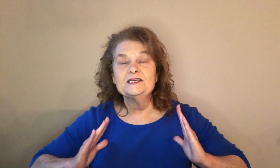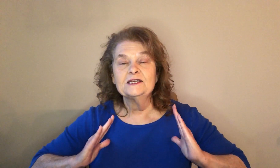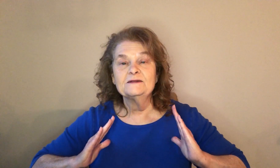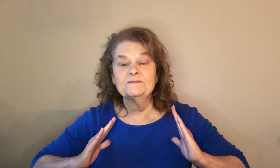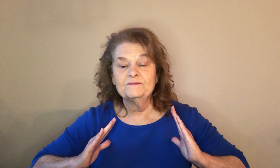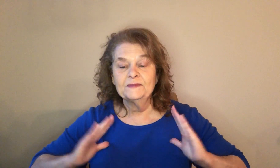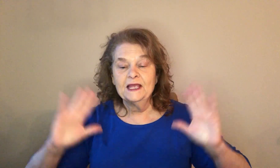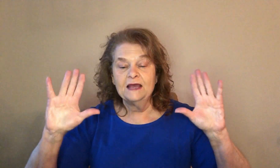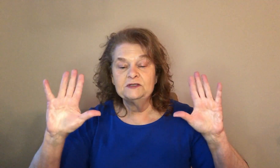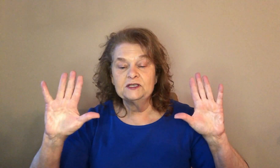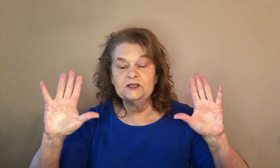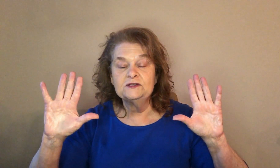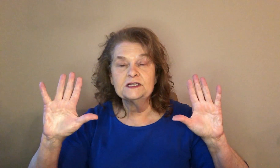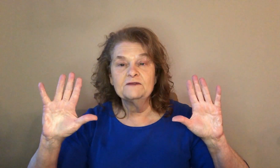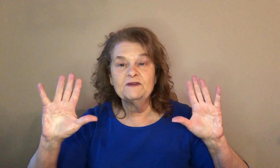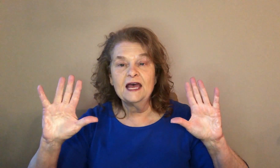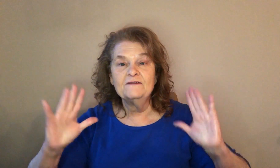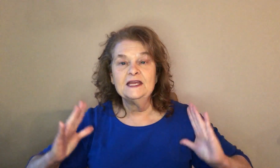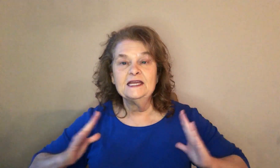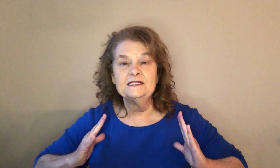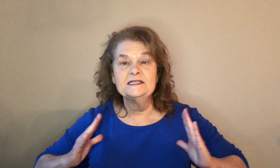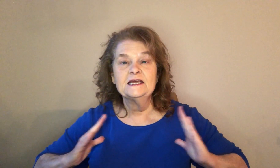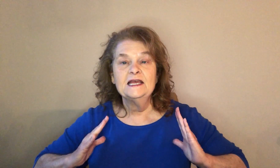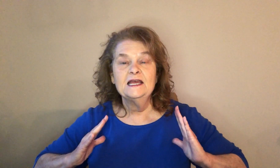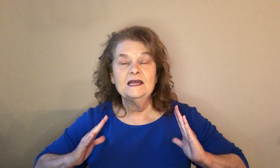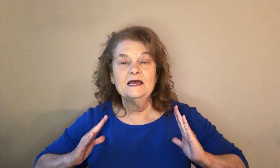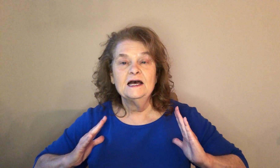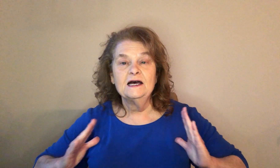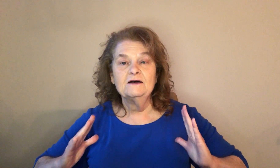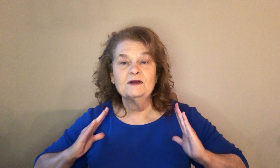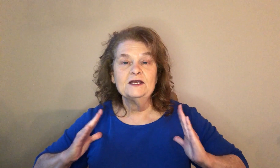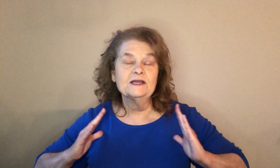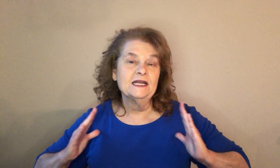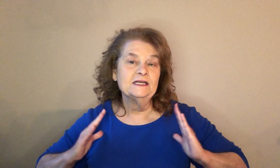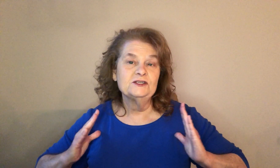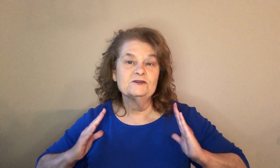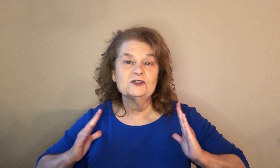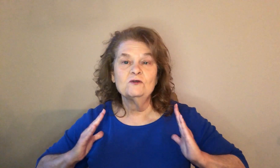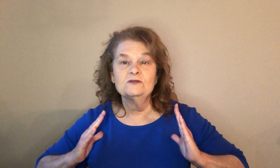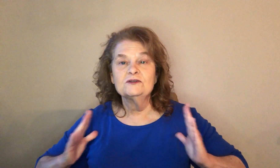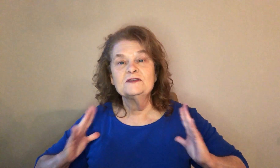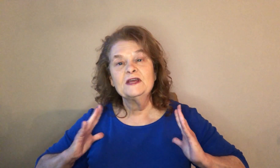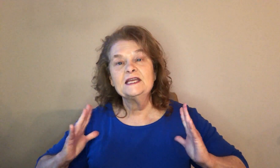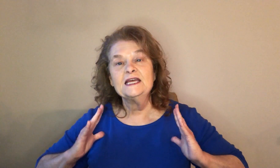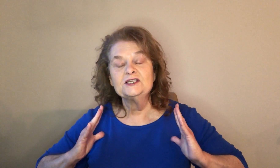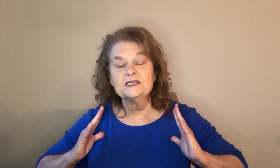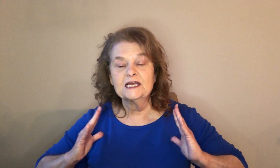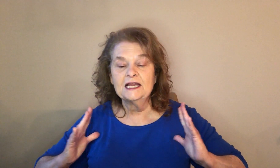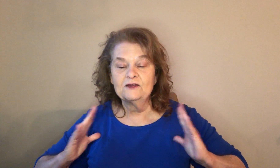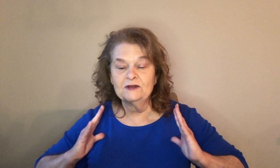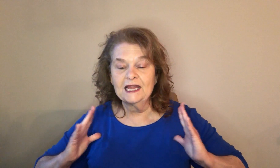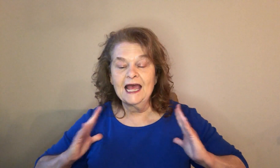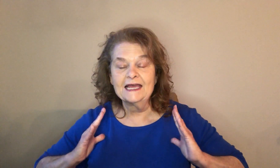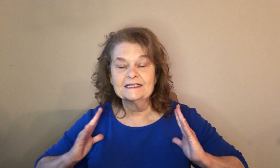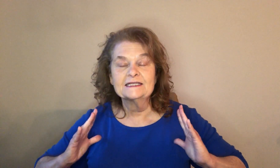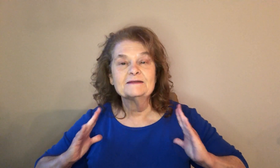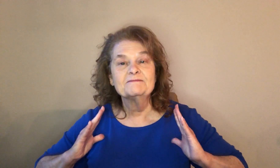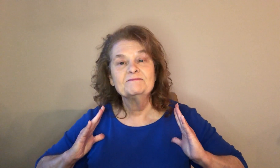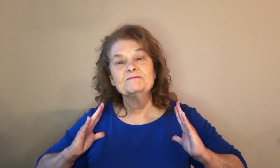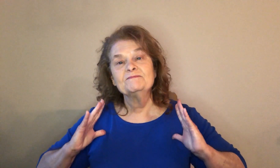vacation. I'm just using the 5 hands right here kind of at your shoulders. Vacation, kind of like relax.